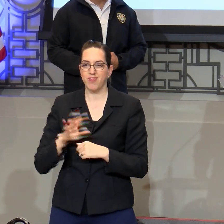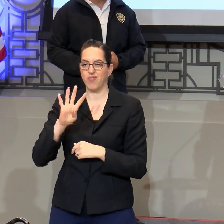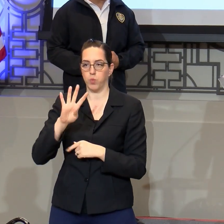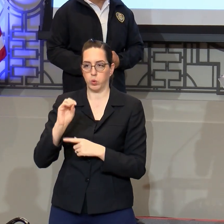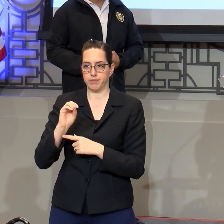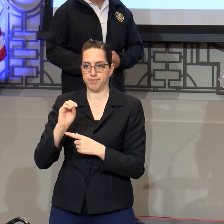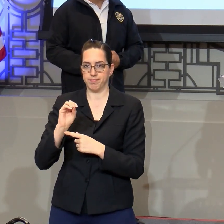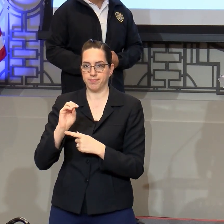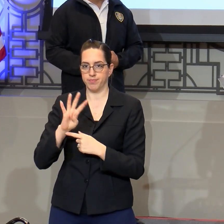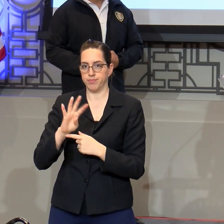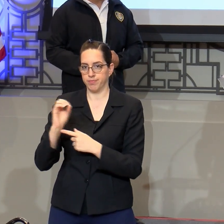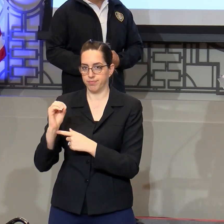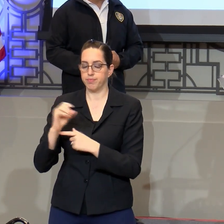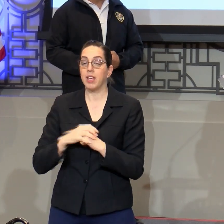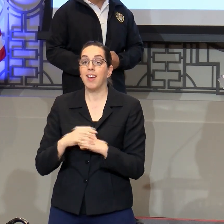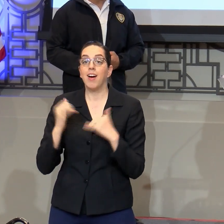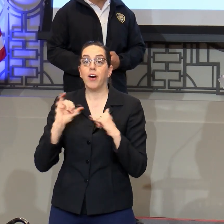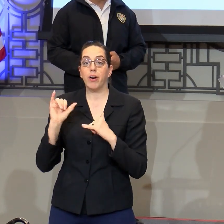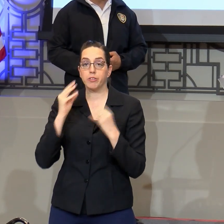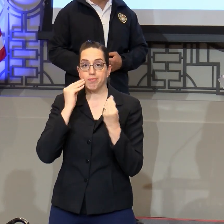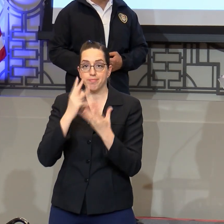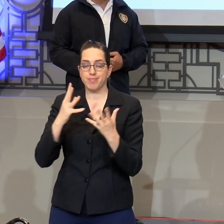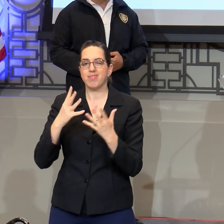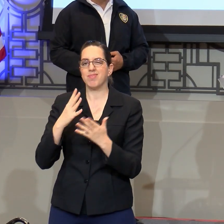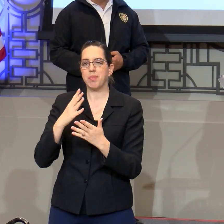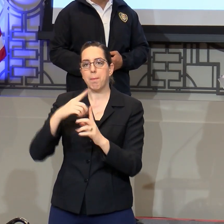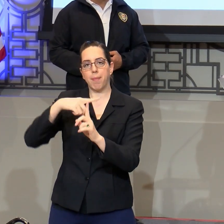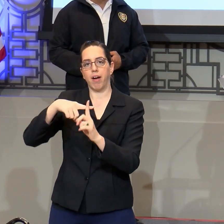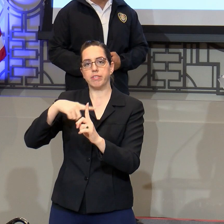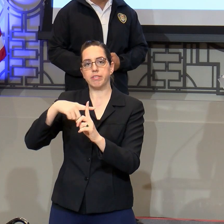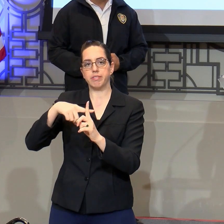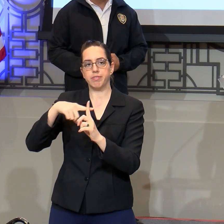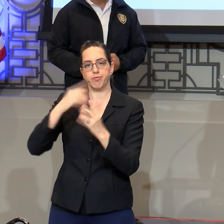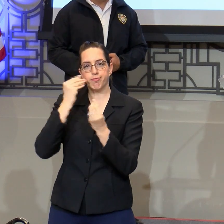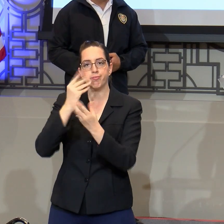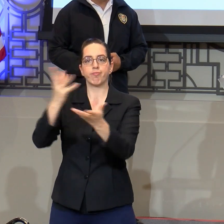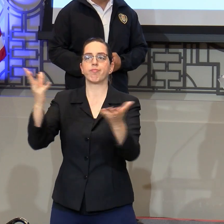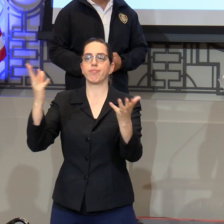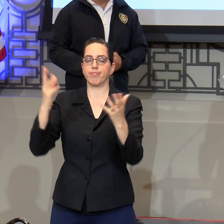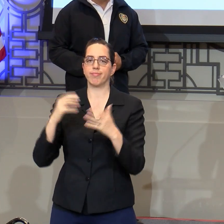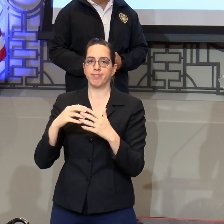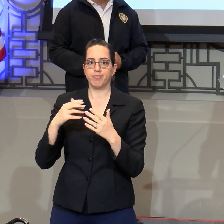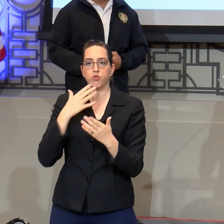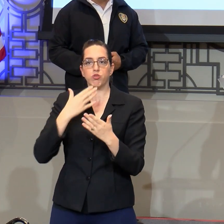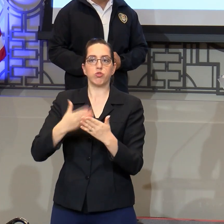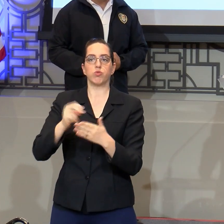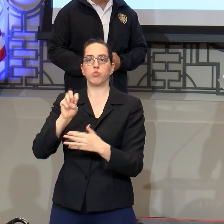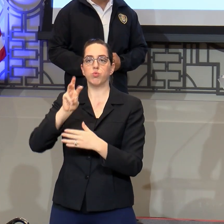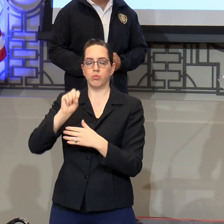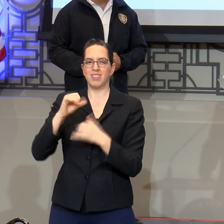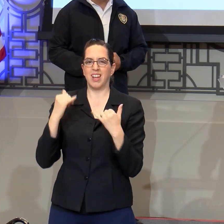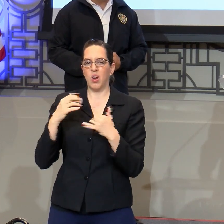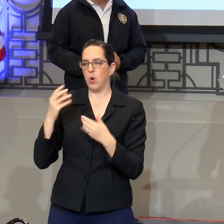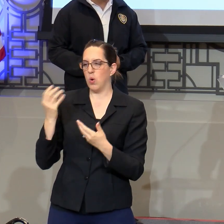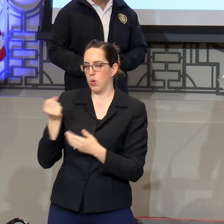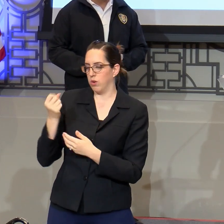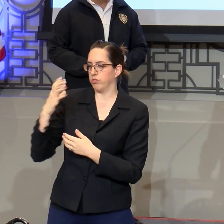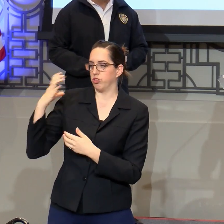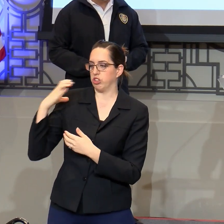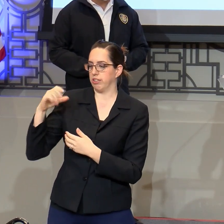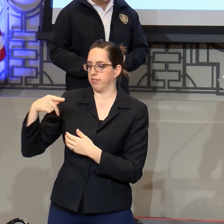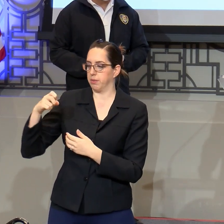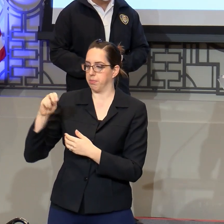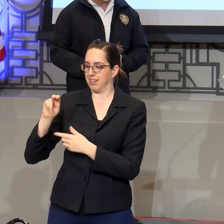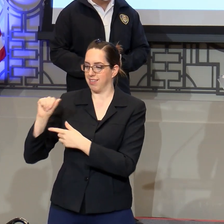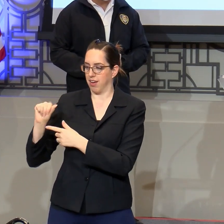40. And I do want to share some positive news. Well, I'm going to leave that to Chief Pena